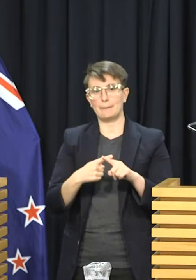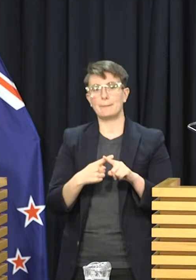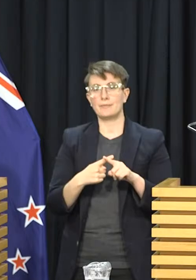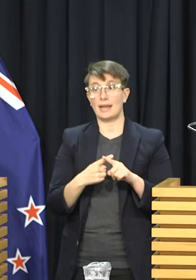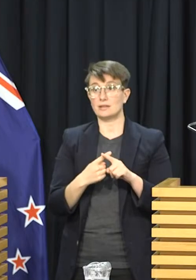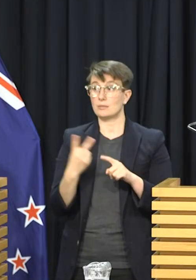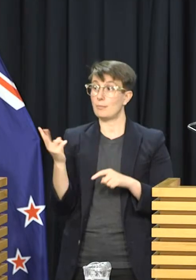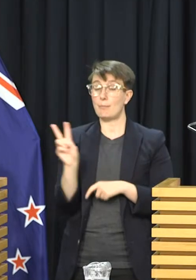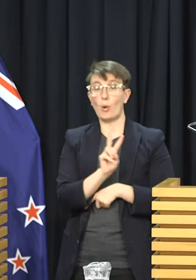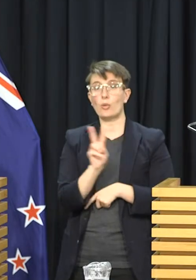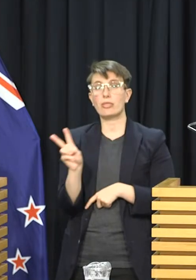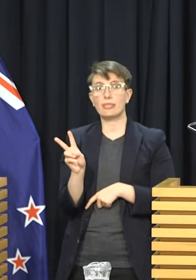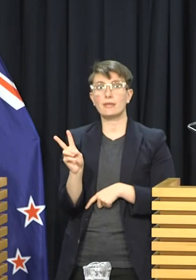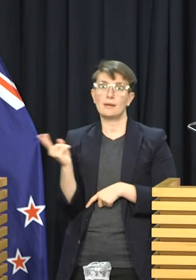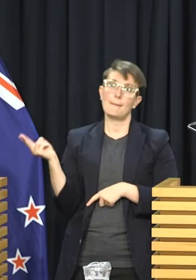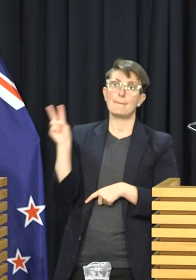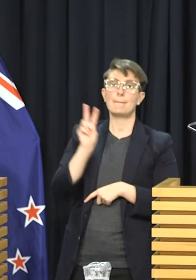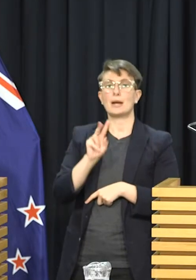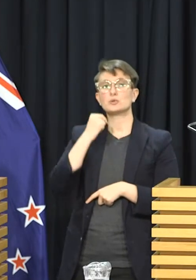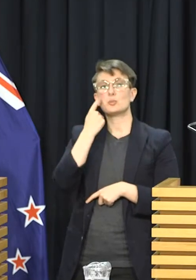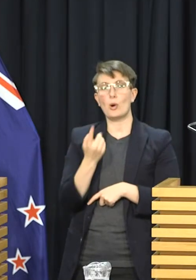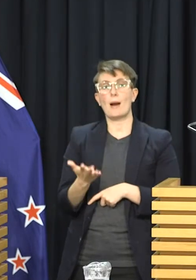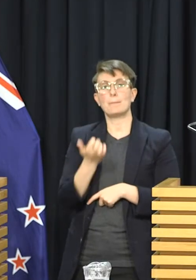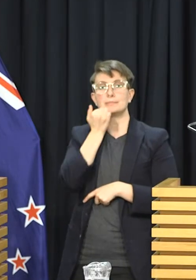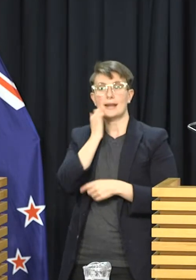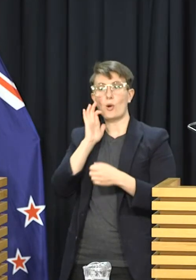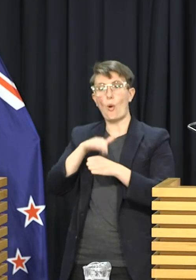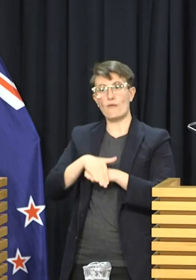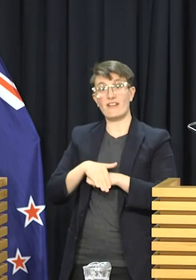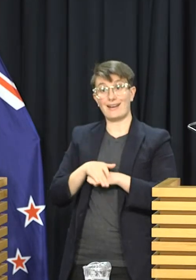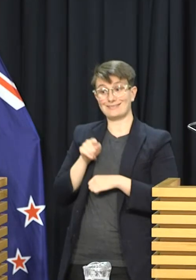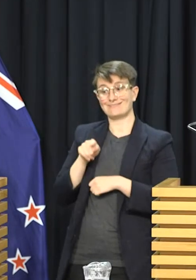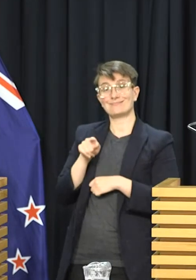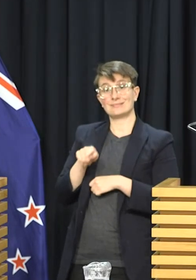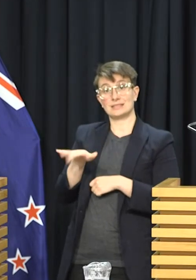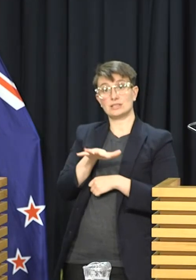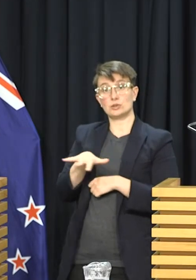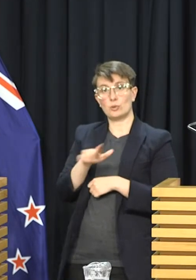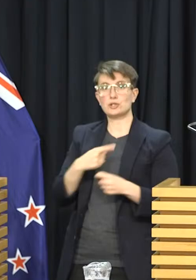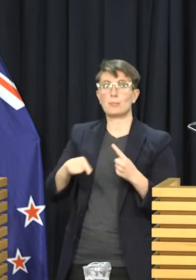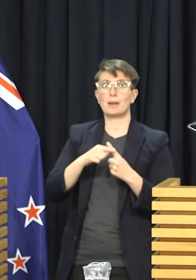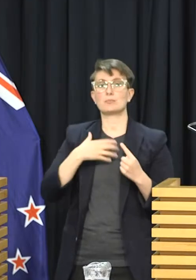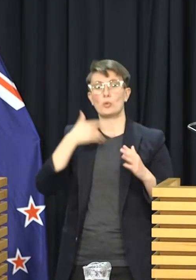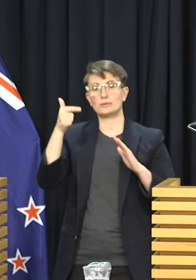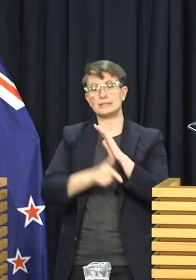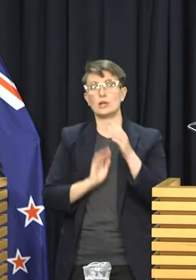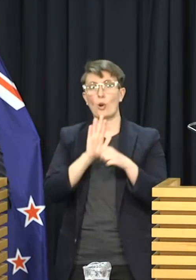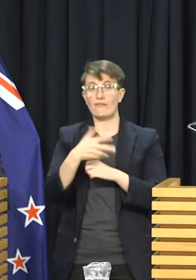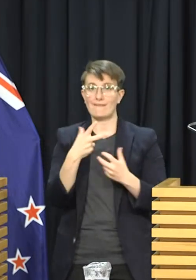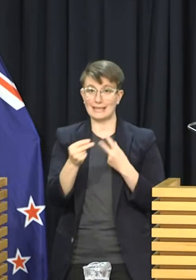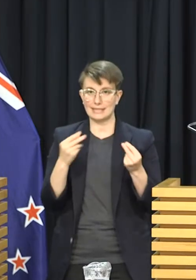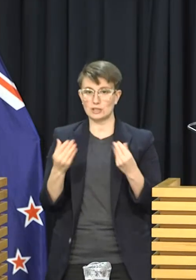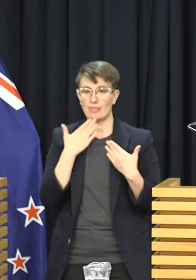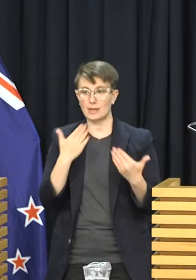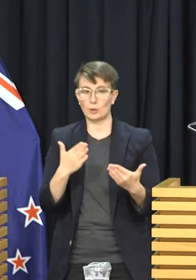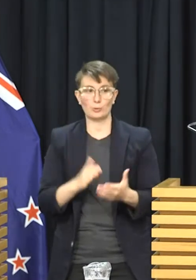back tomorrow with an update on this, but also some more detail on vaccinations tomorrow. Thank you.